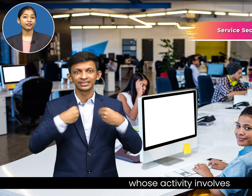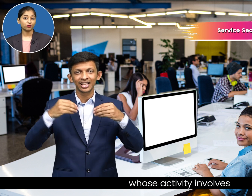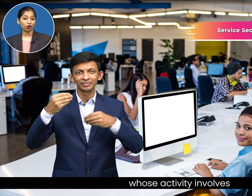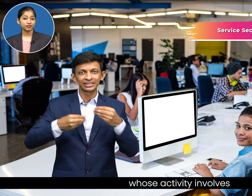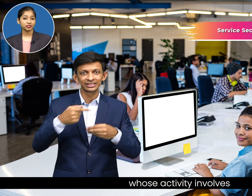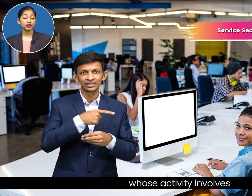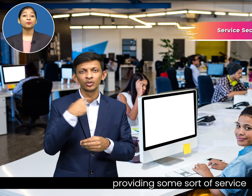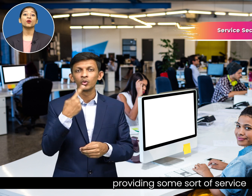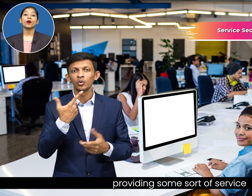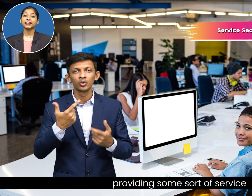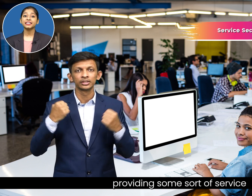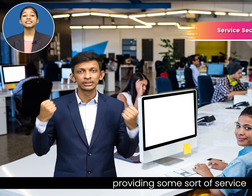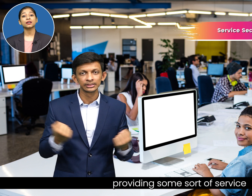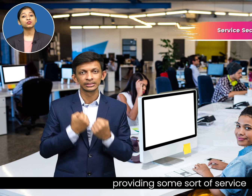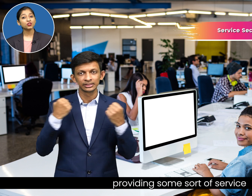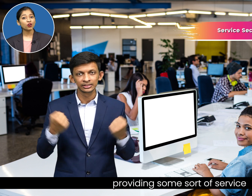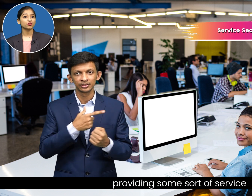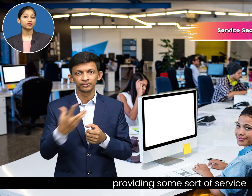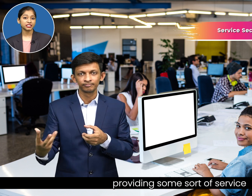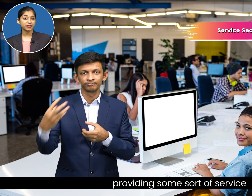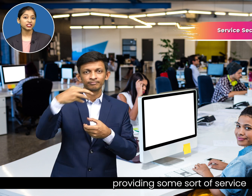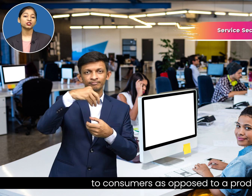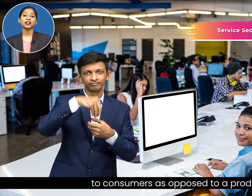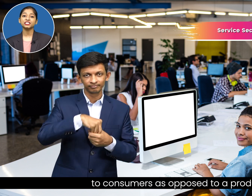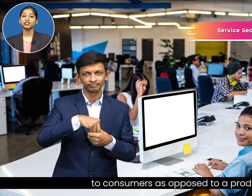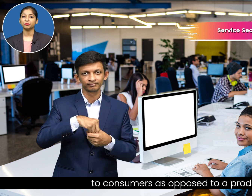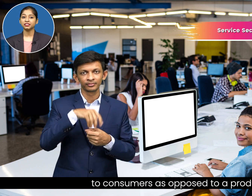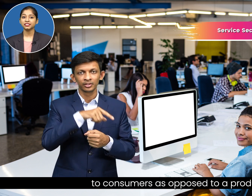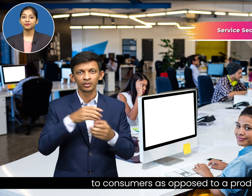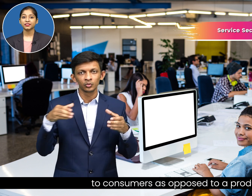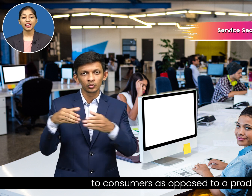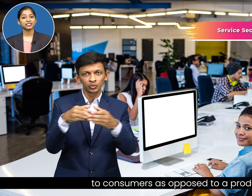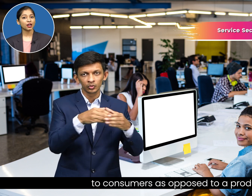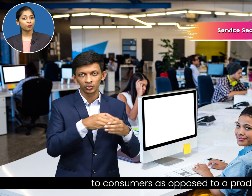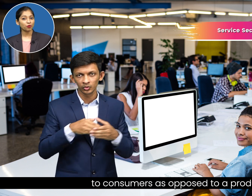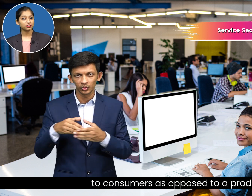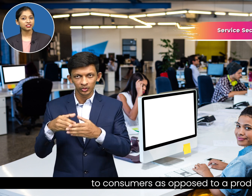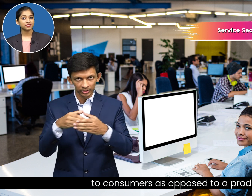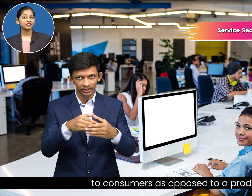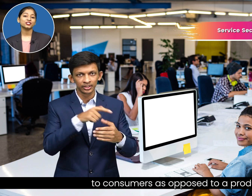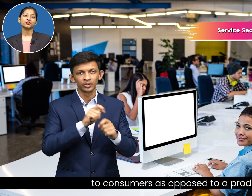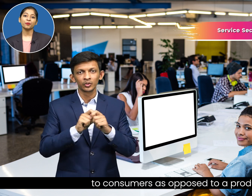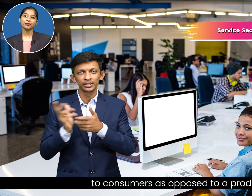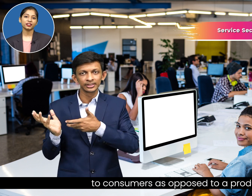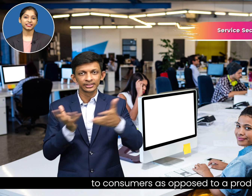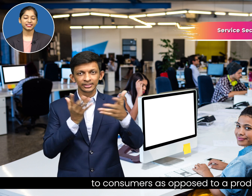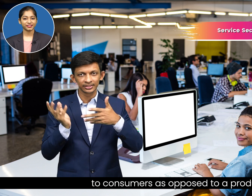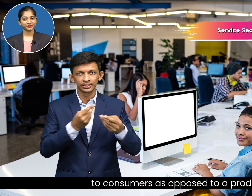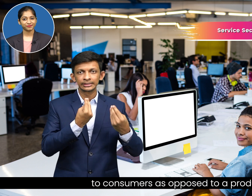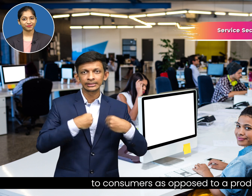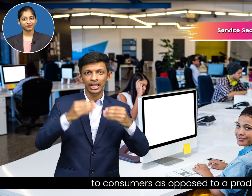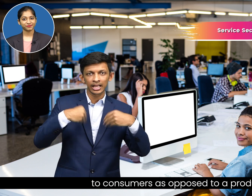activity involves providing some sort of service to consumers as opposed to a